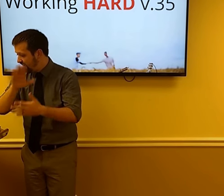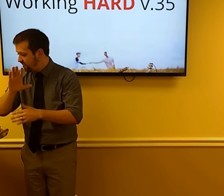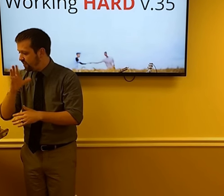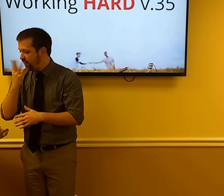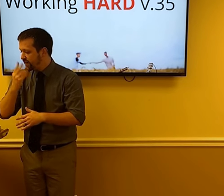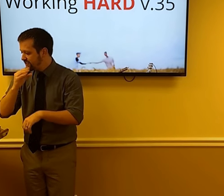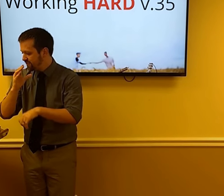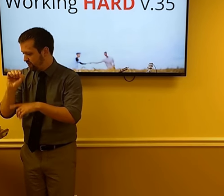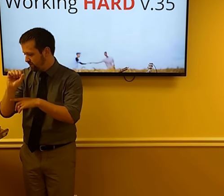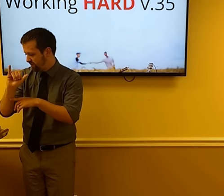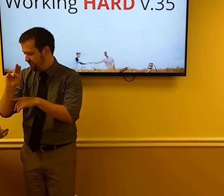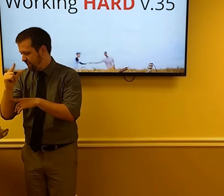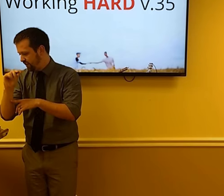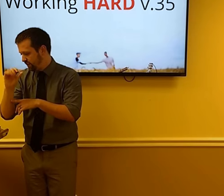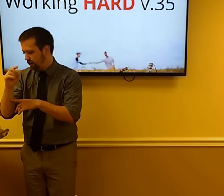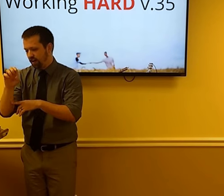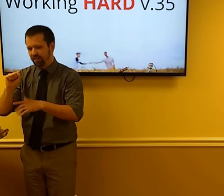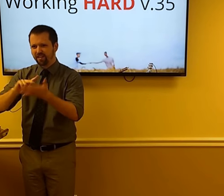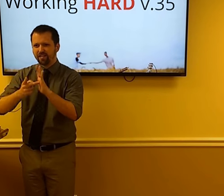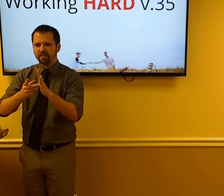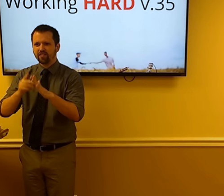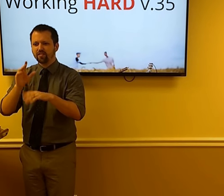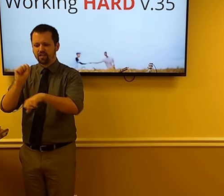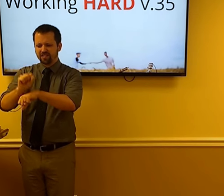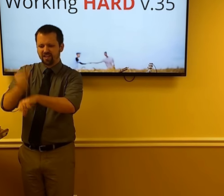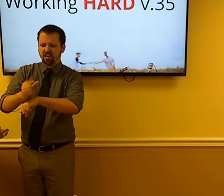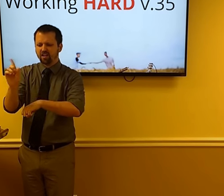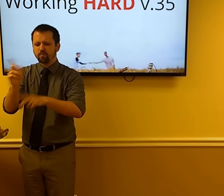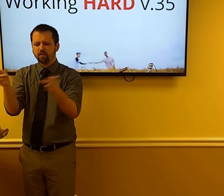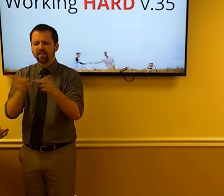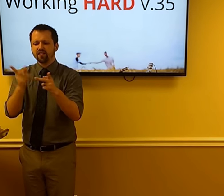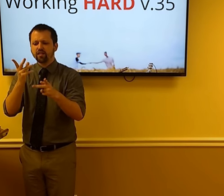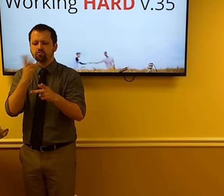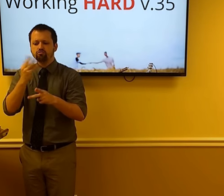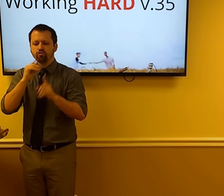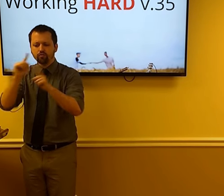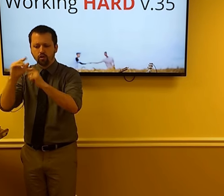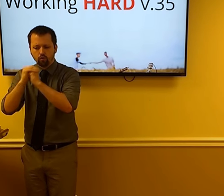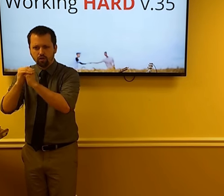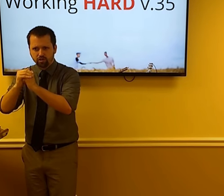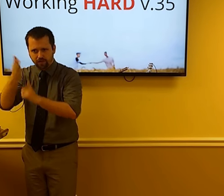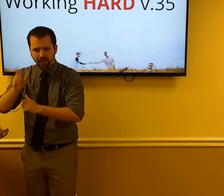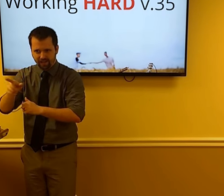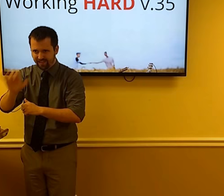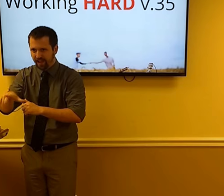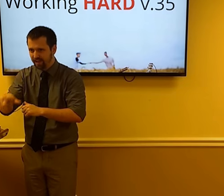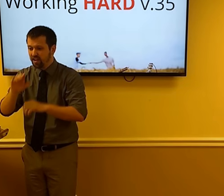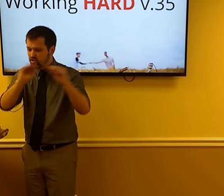in their synagogues. That means synagogues, place that Jews go worship God, that. So